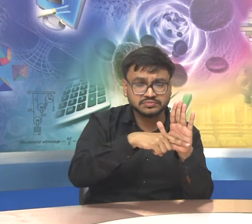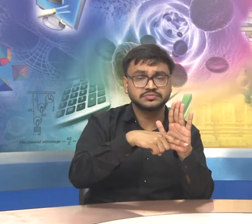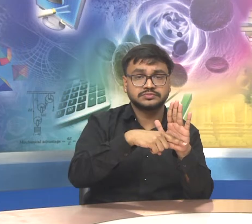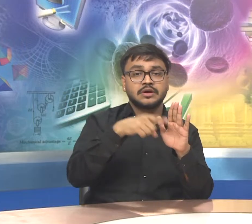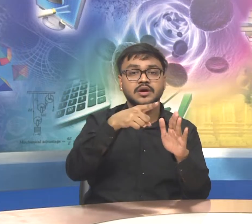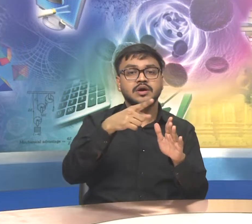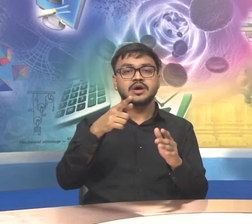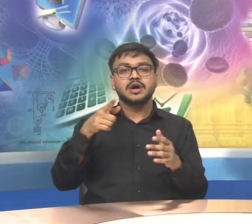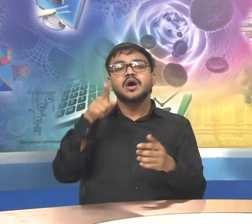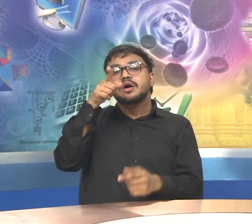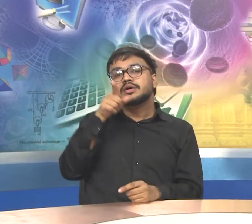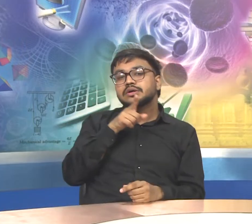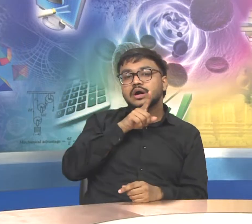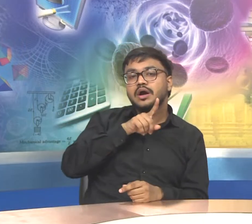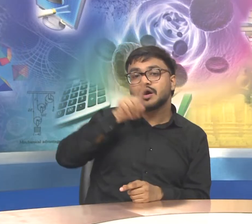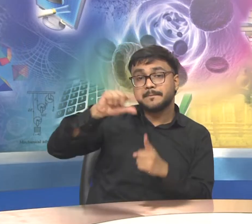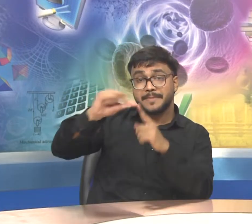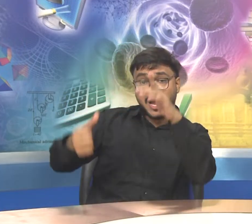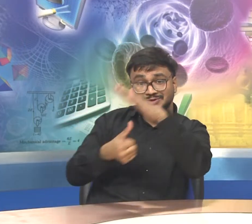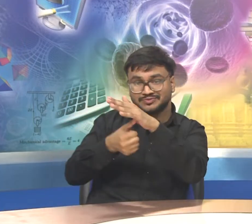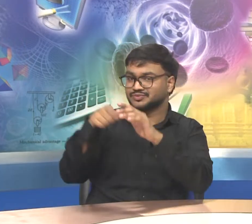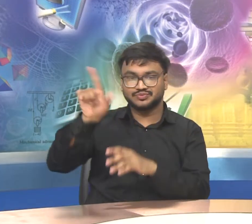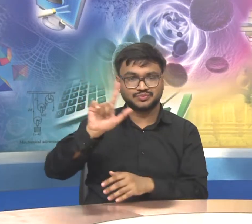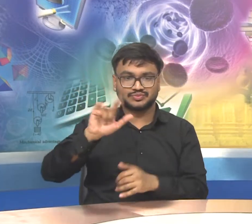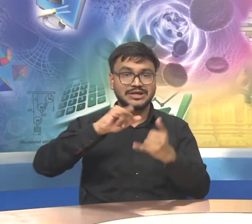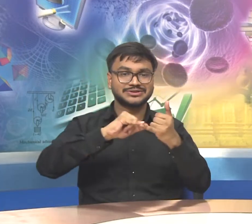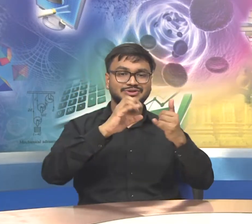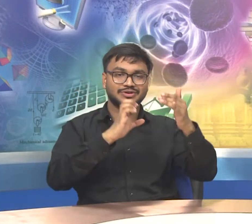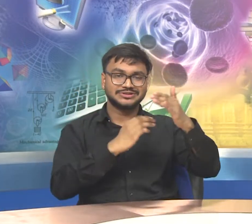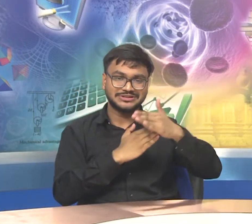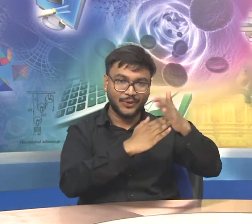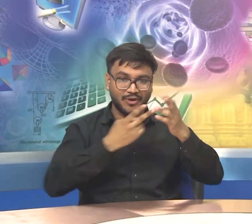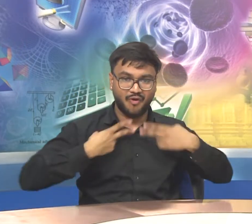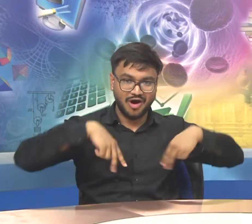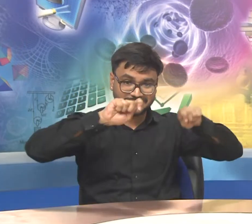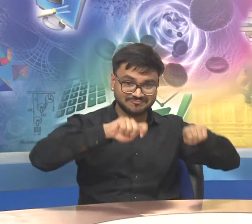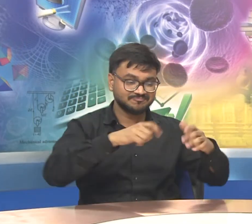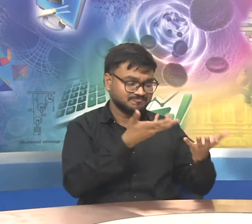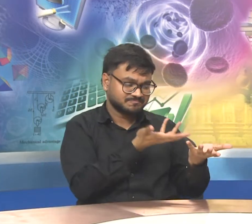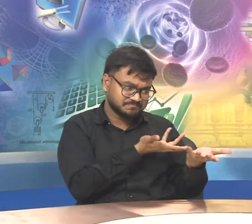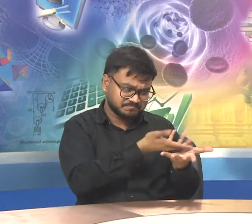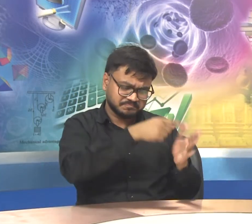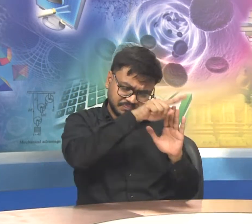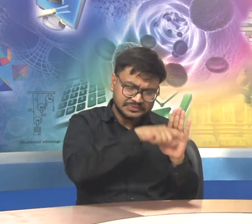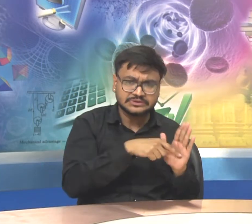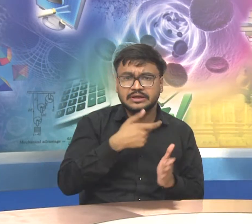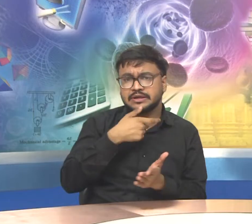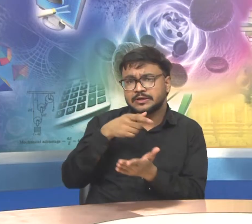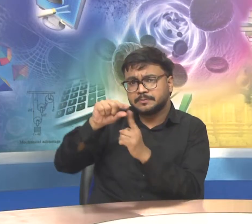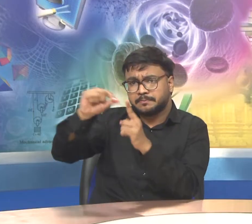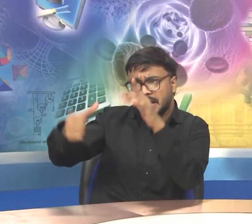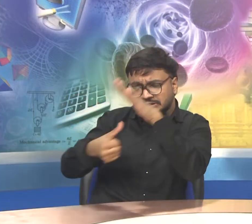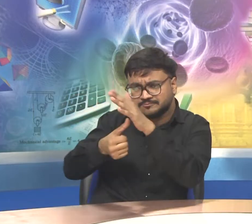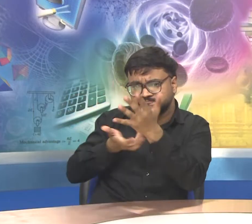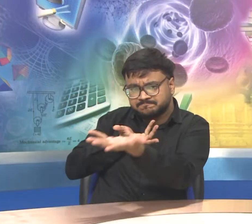Under advisory jurisdiction, the President of India may refer any question of law or